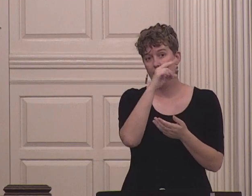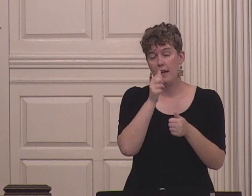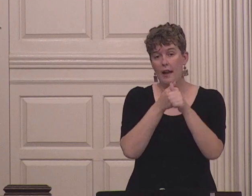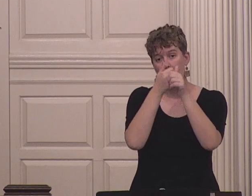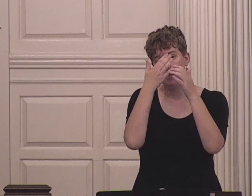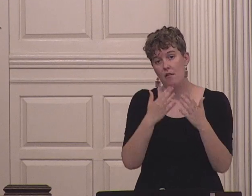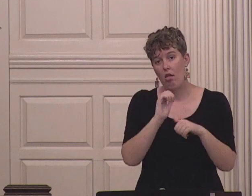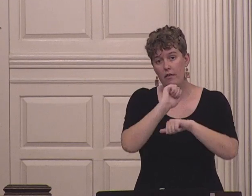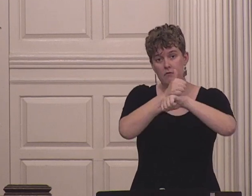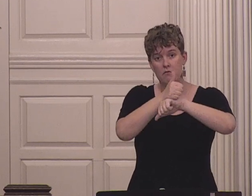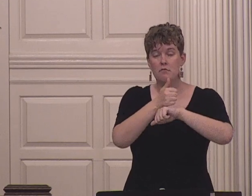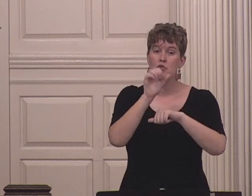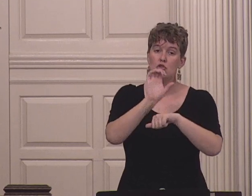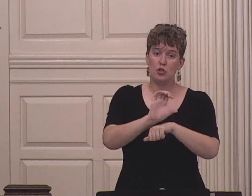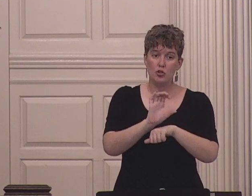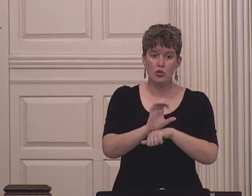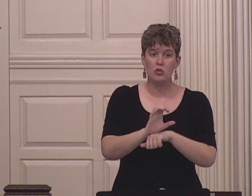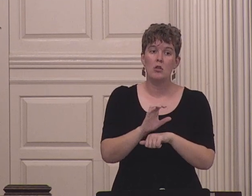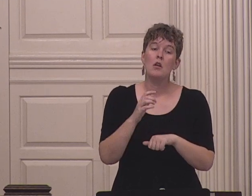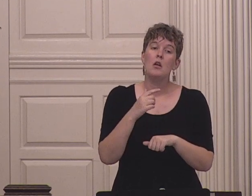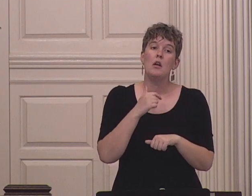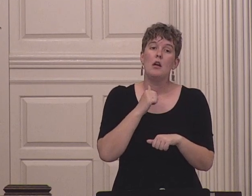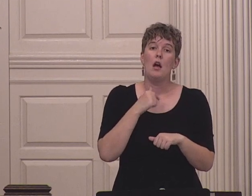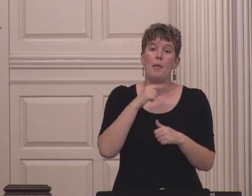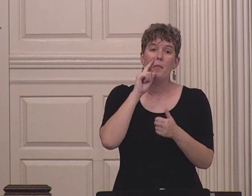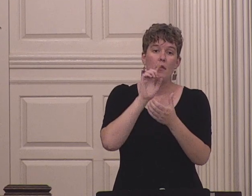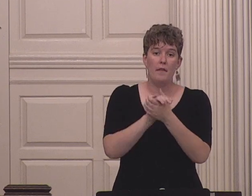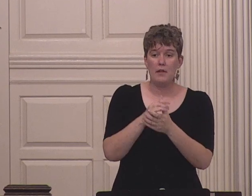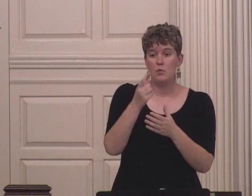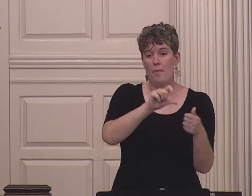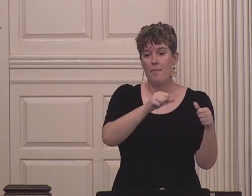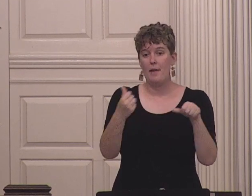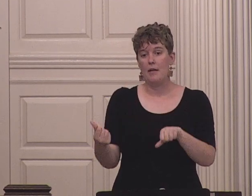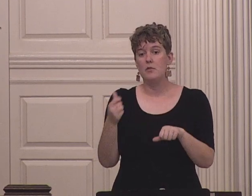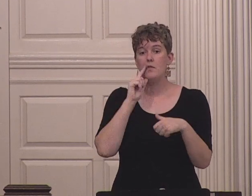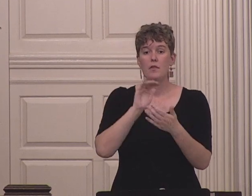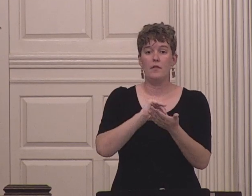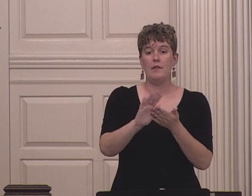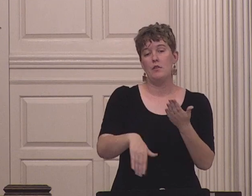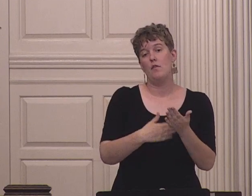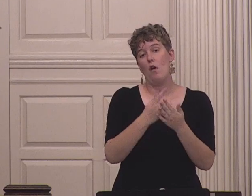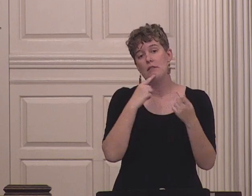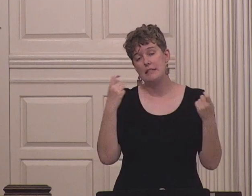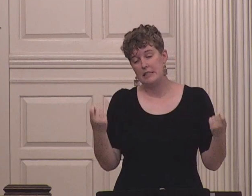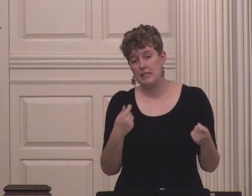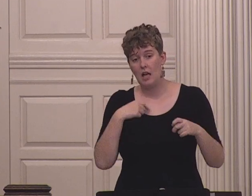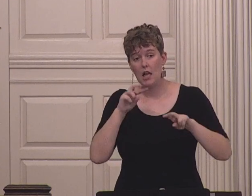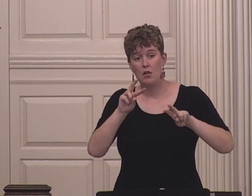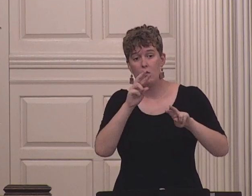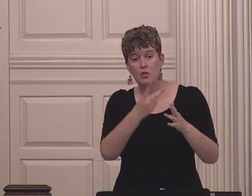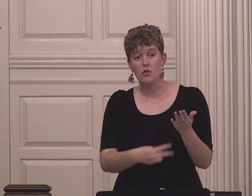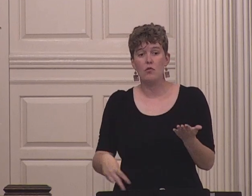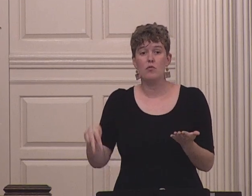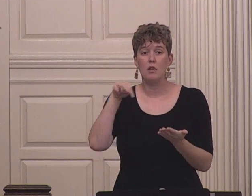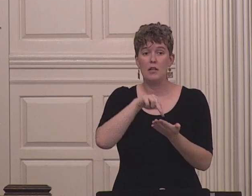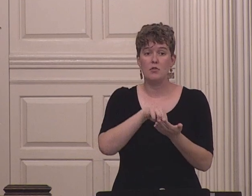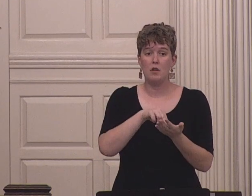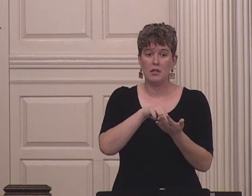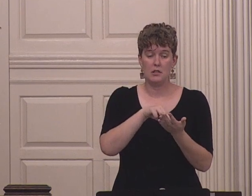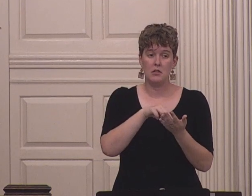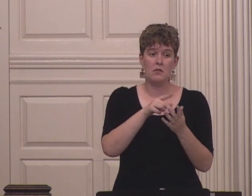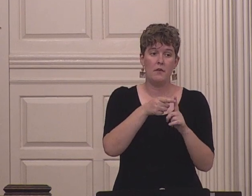Apostolic Church. I confess one baptism for the forgiveness of sins, and I look forward to the resurrection of the